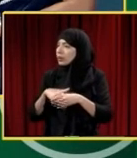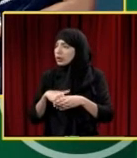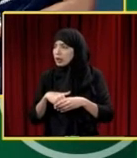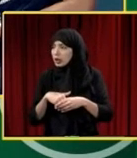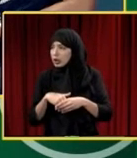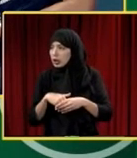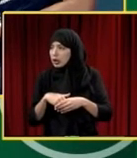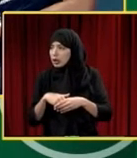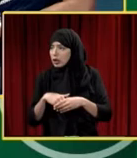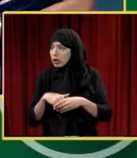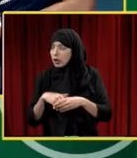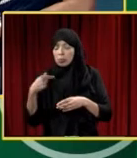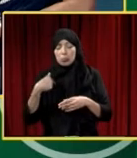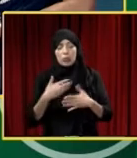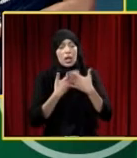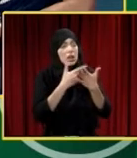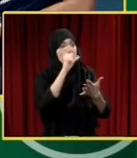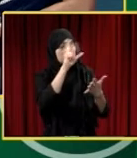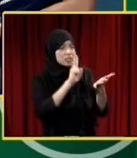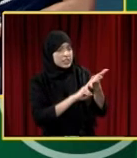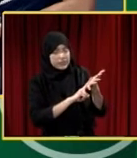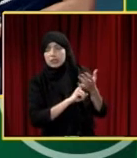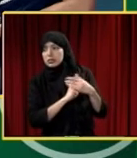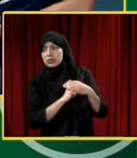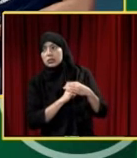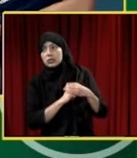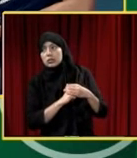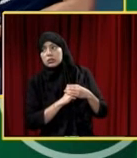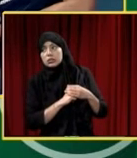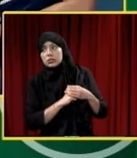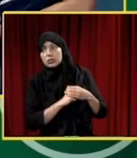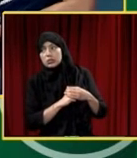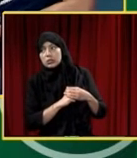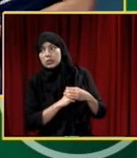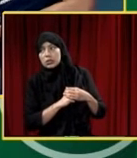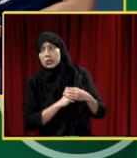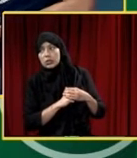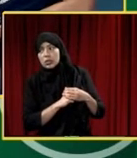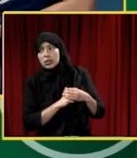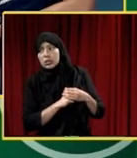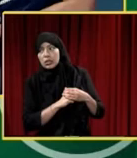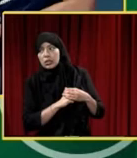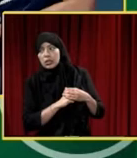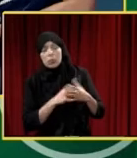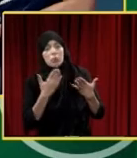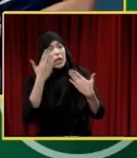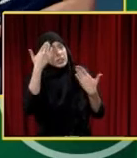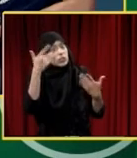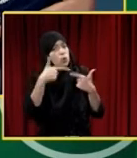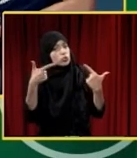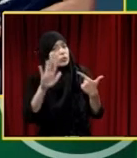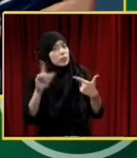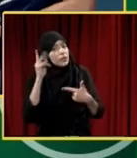CV, and back then I was a bit like skeptical whether to do it or sure. not. Because I didn't know much about but the I like that honesty, mashallah. Yeah. Okay? Because when